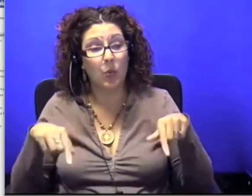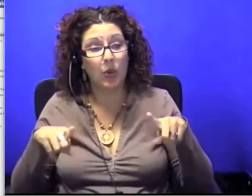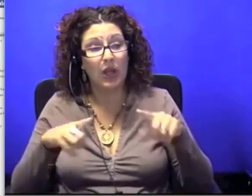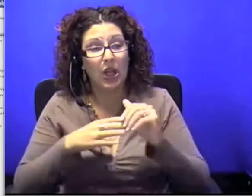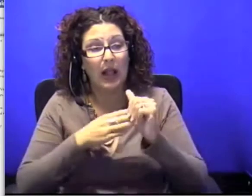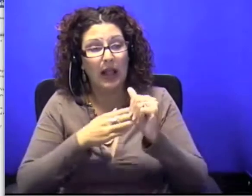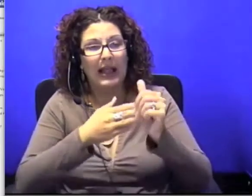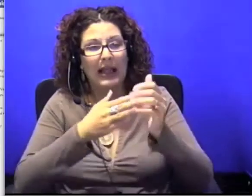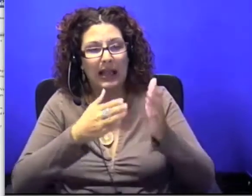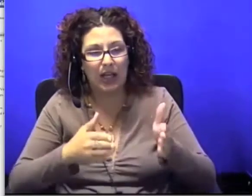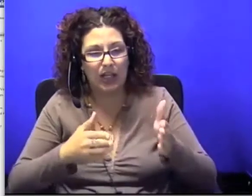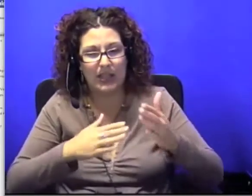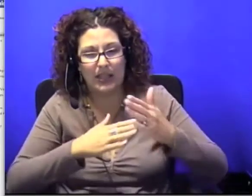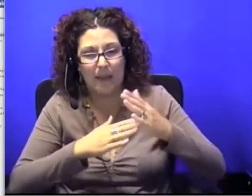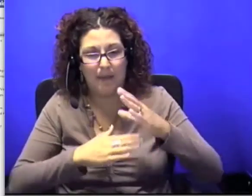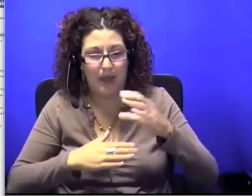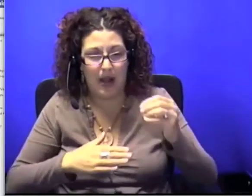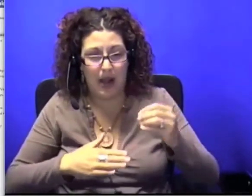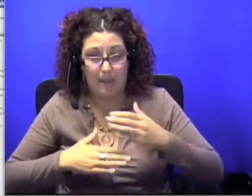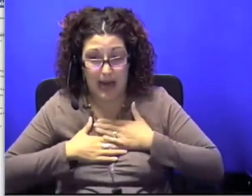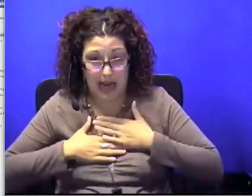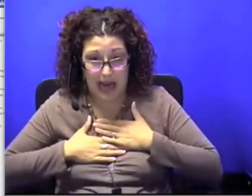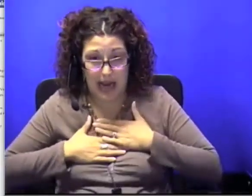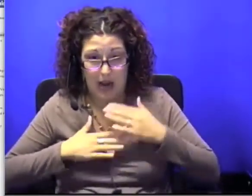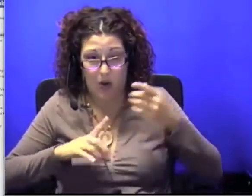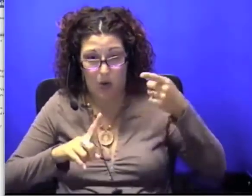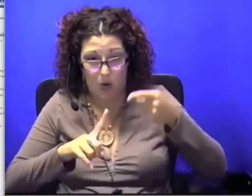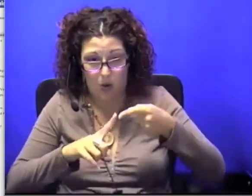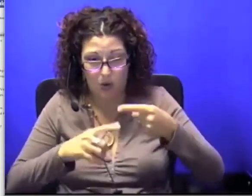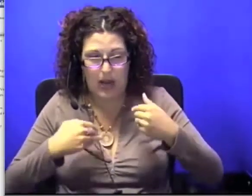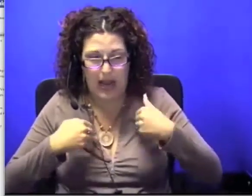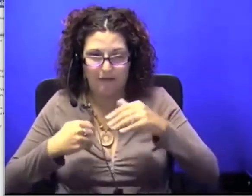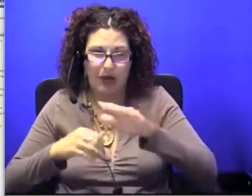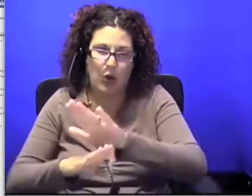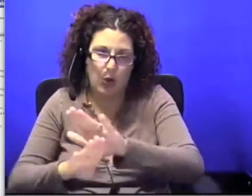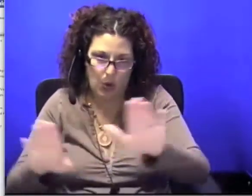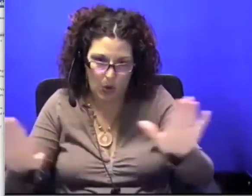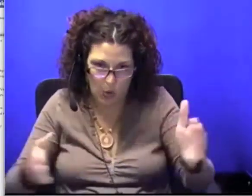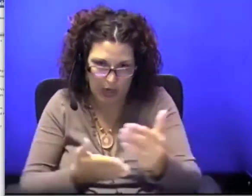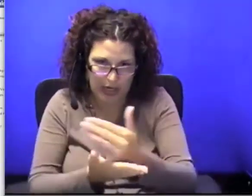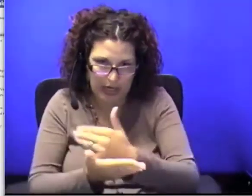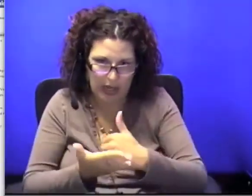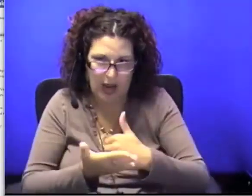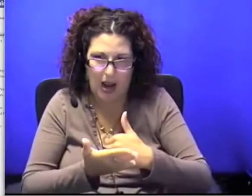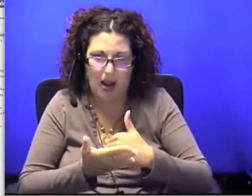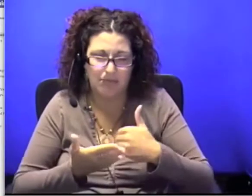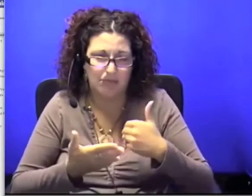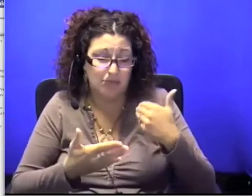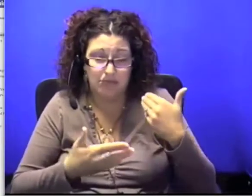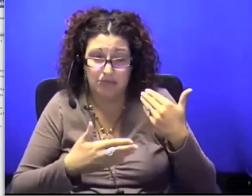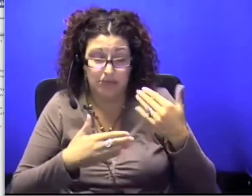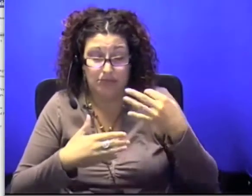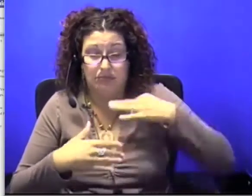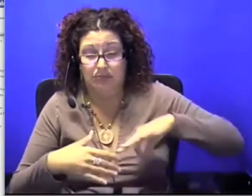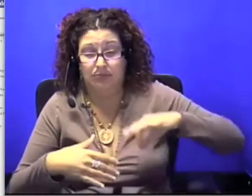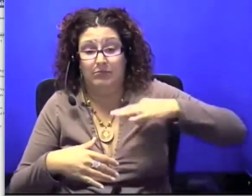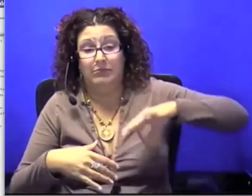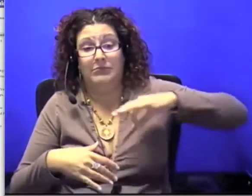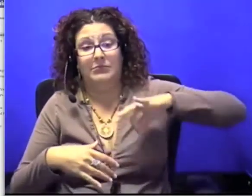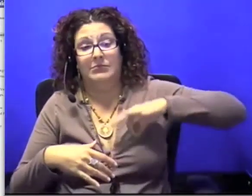leaders at the top of this company, our goal is to have your streams of income flowing rapidly